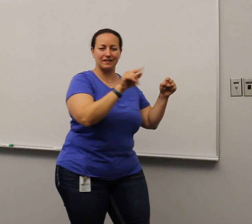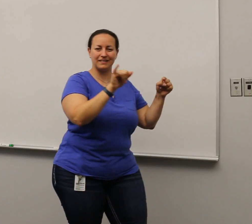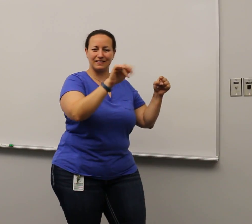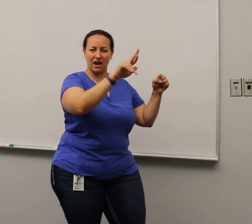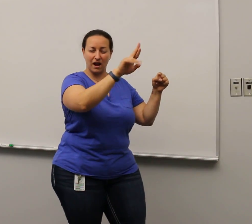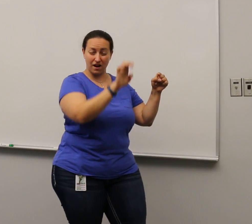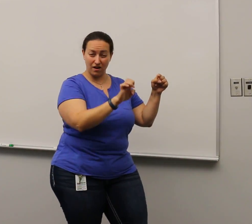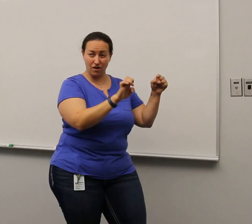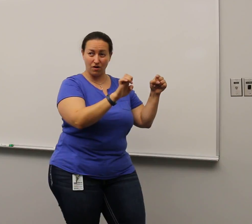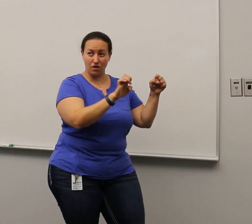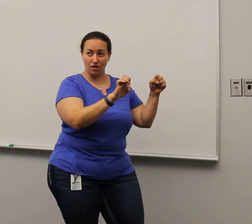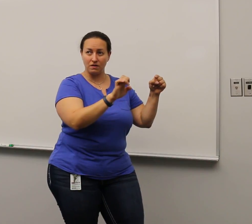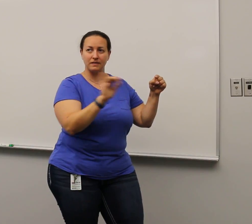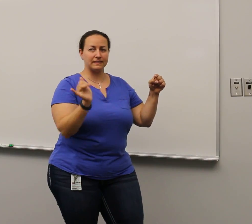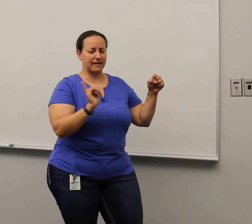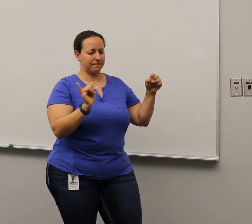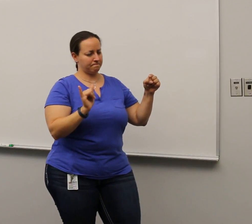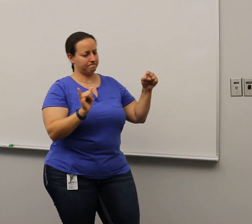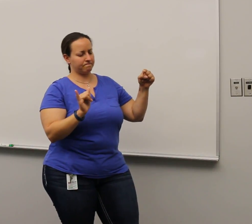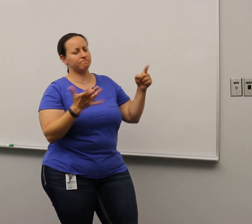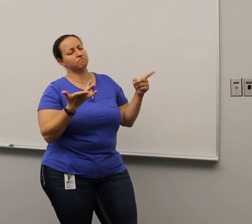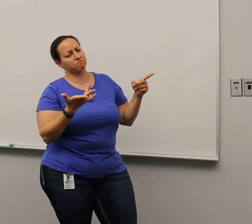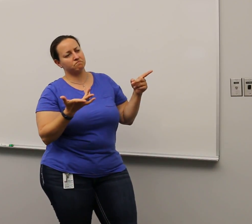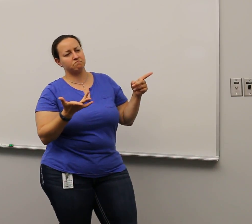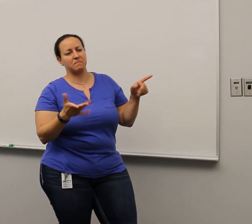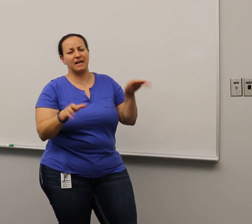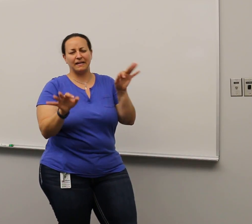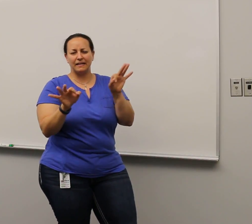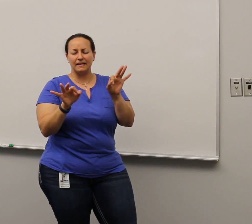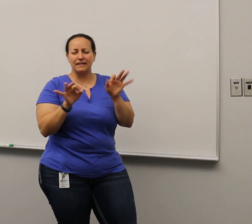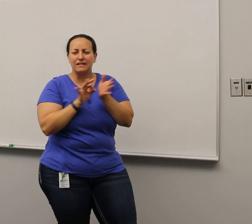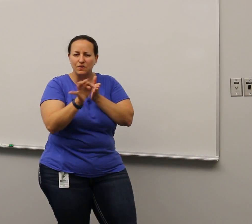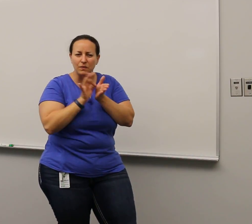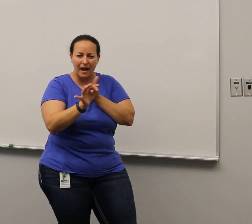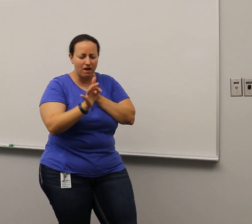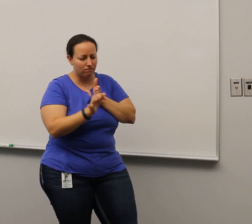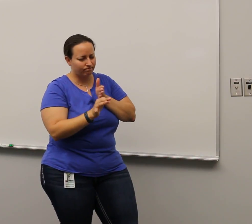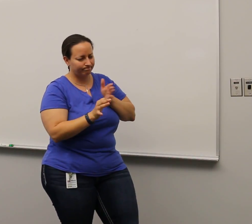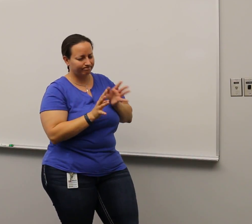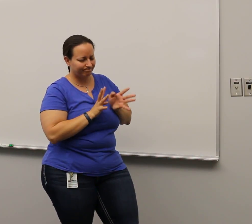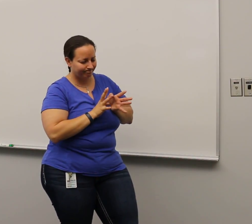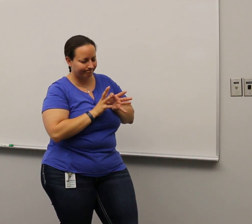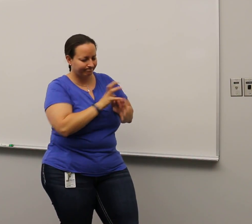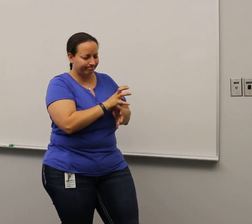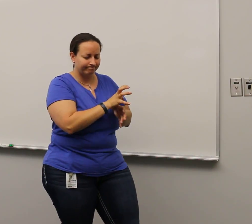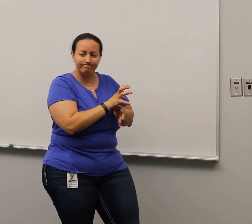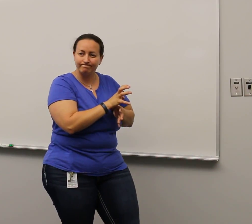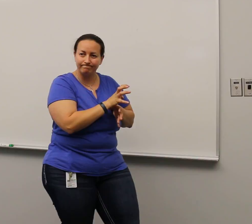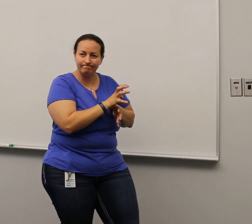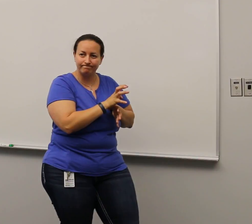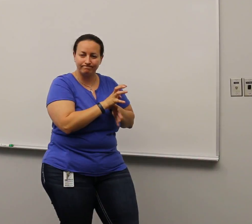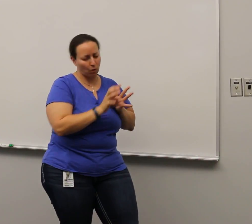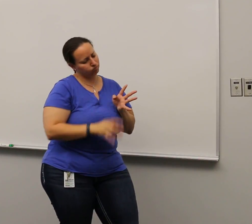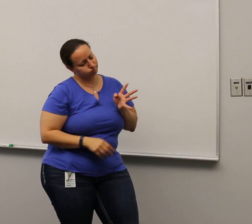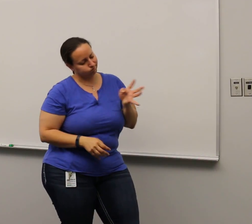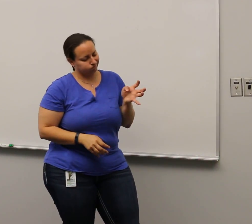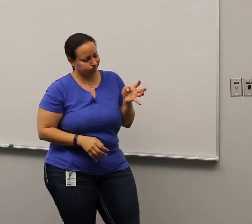pedals here at the front. So have your students count how many teeth are in the small gear at the back and the large gear at the front, and see if there's a